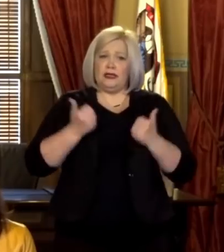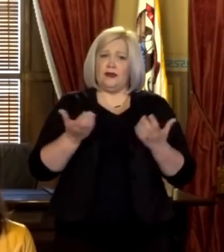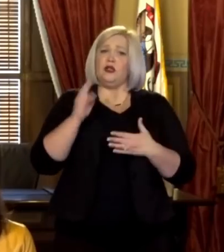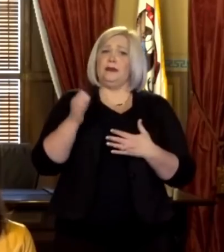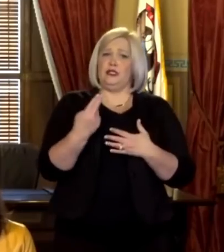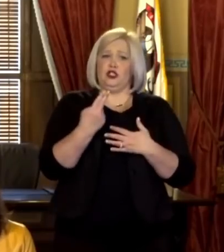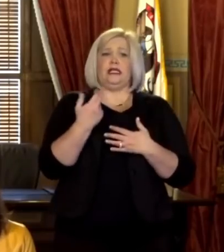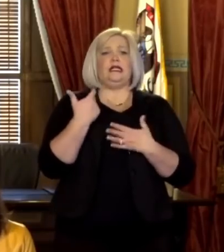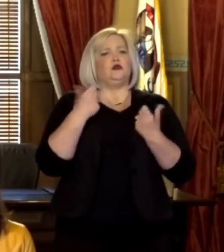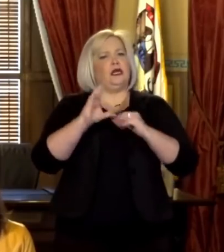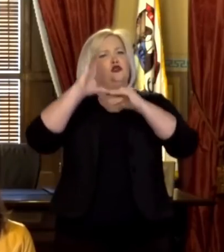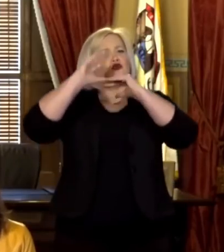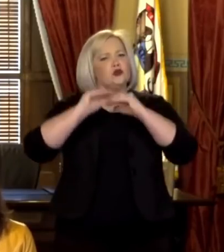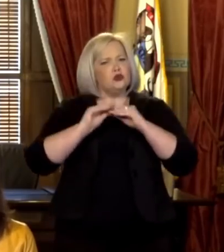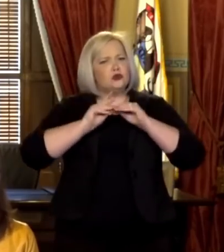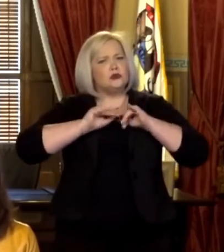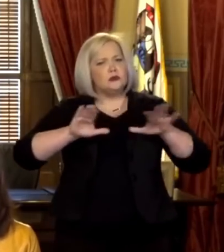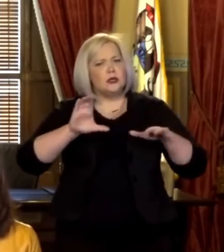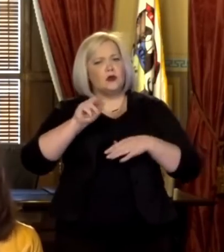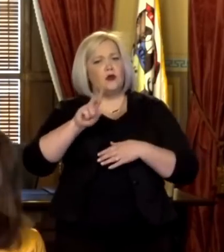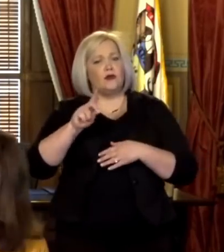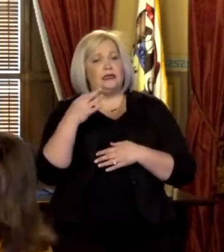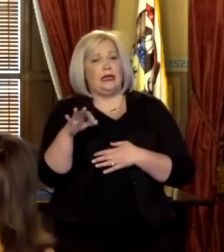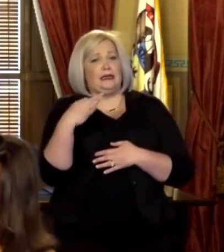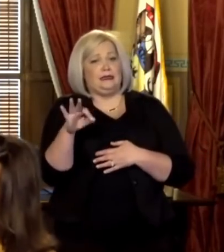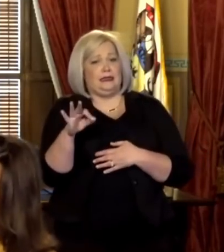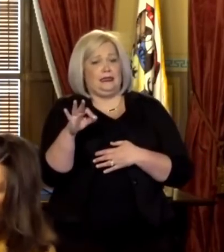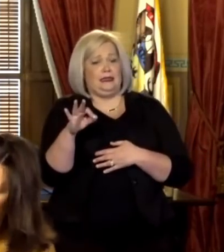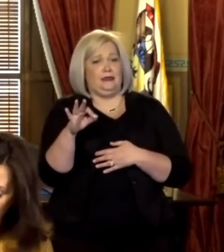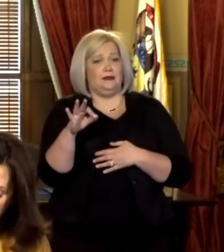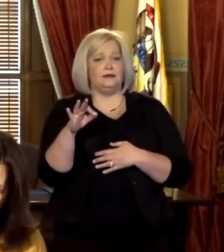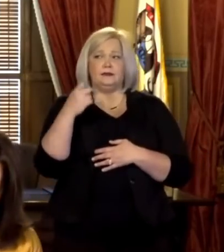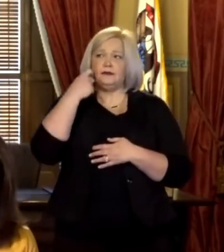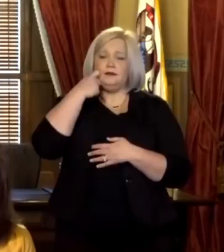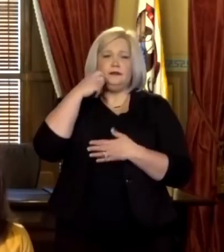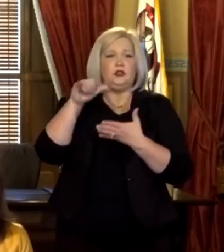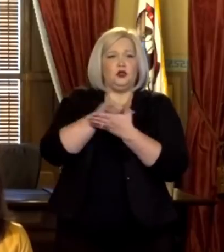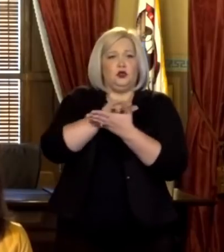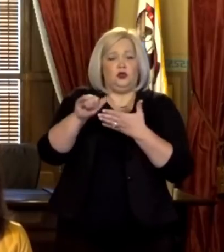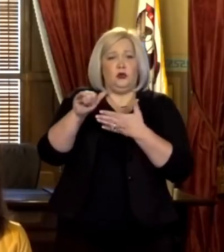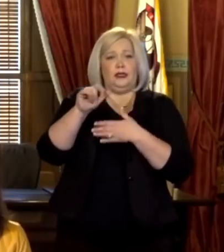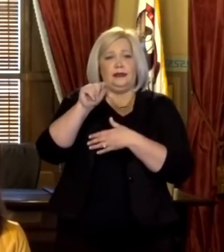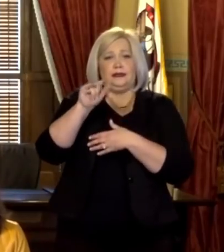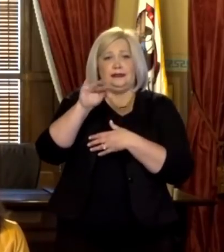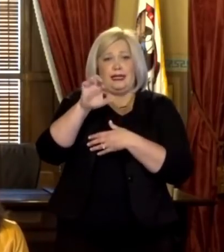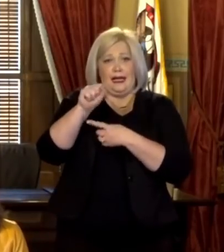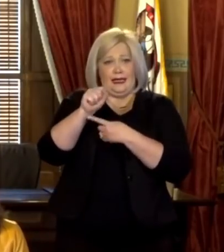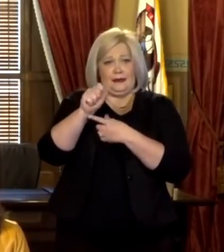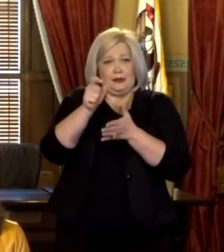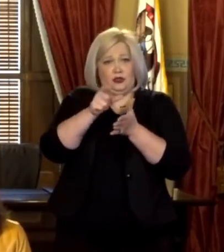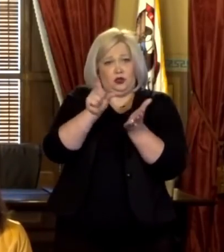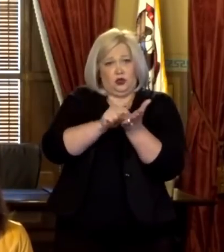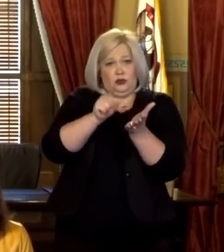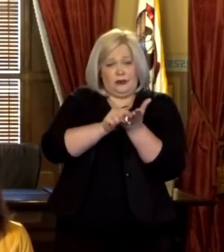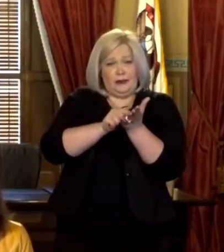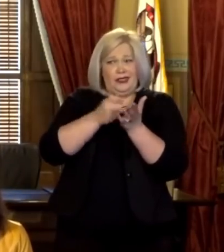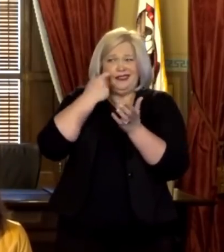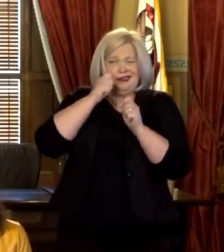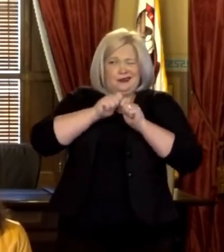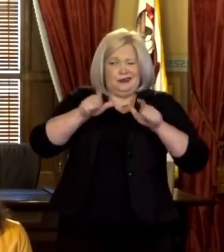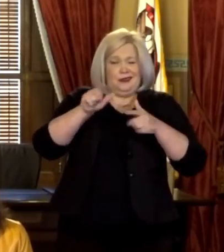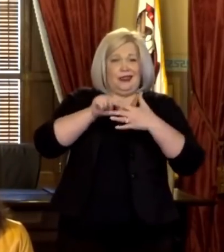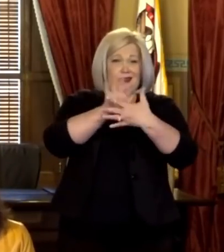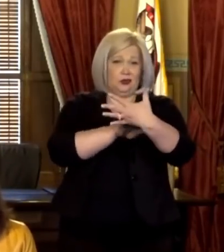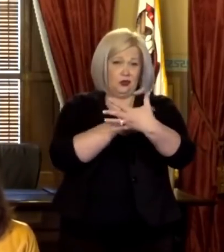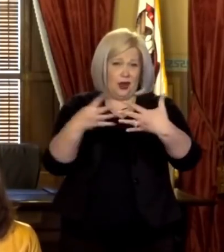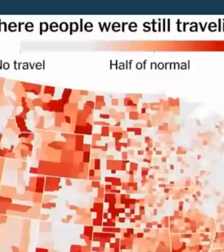limit the spread of COVID-19. The New York Times released this graphic in the last couple of weeks, or in the last couple of days, and it